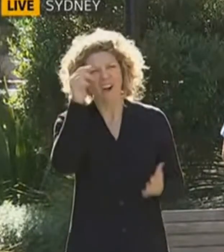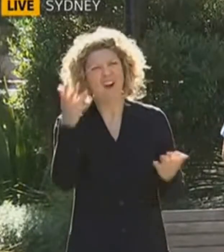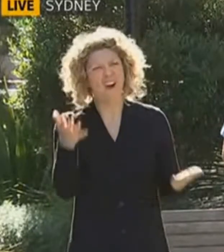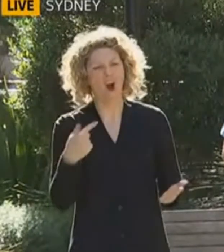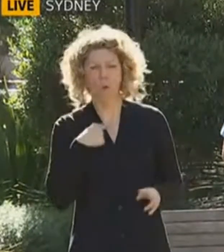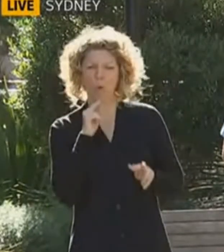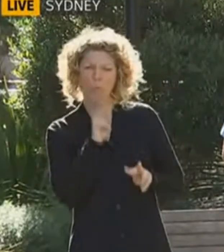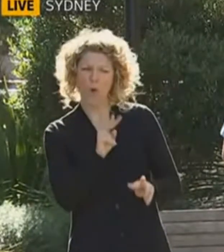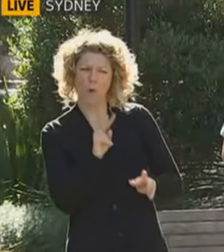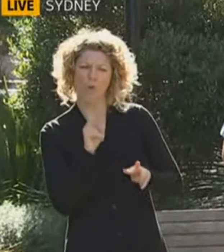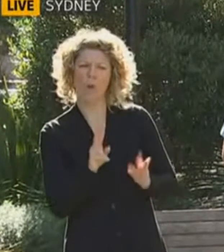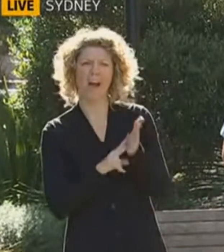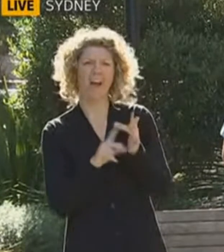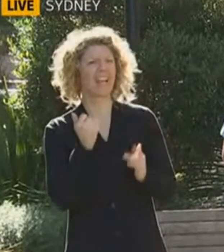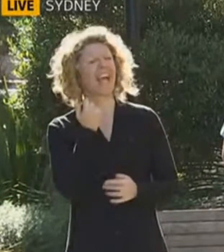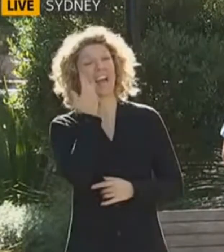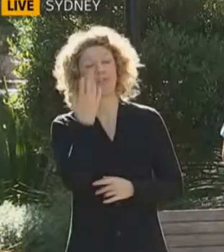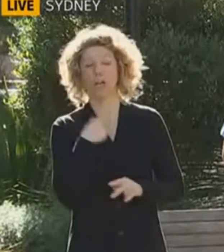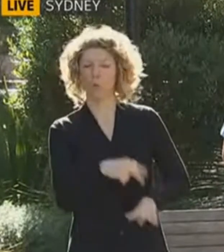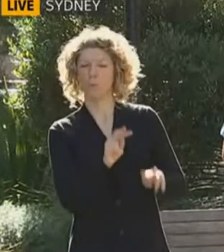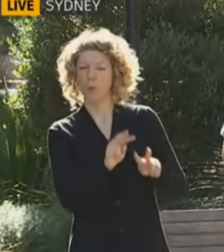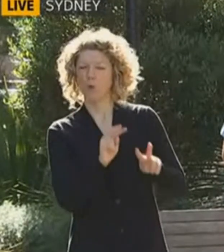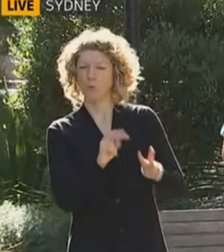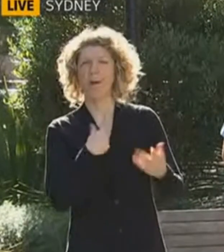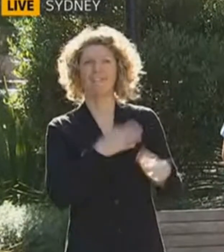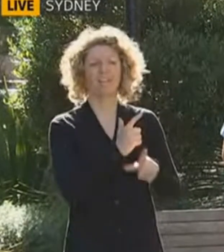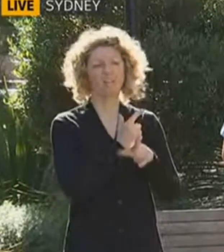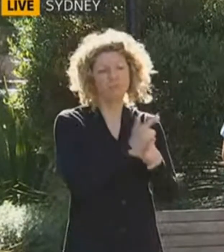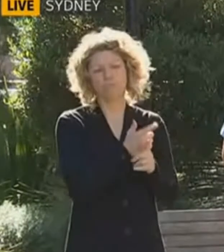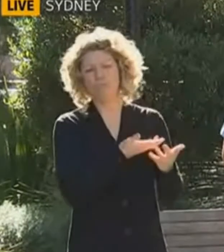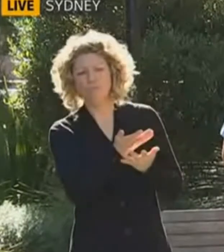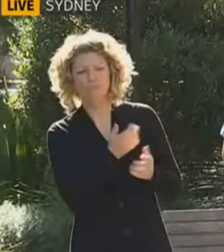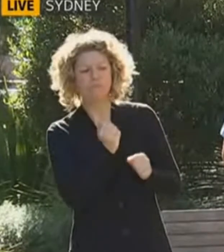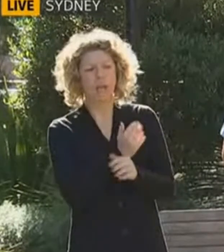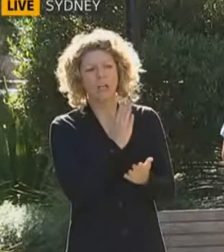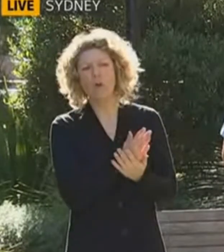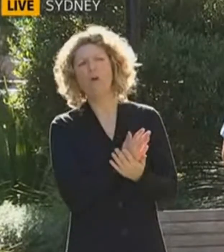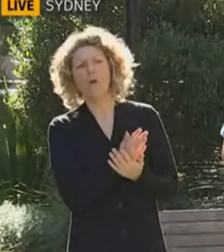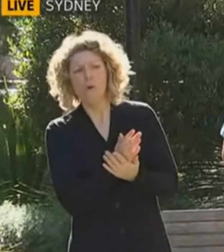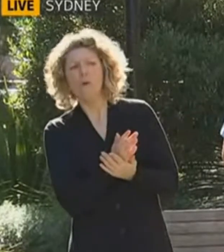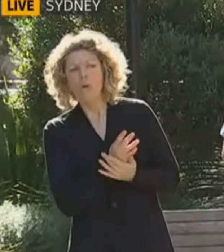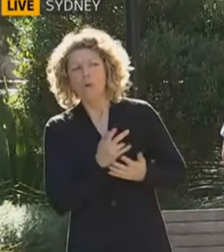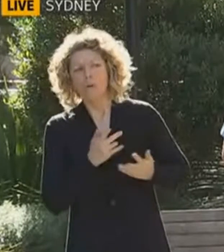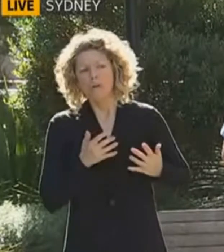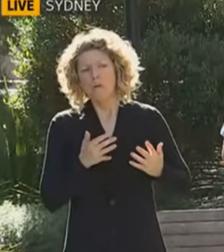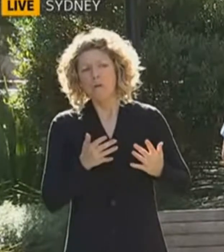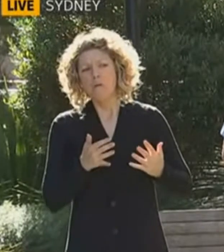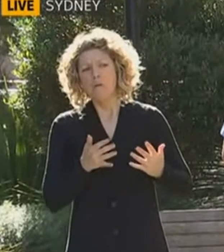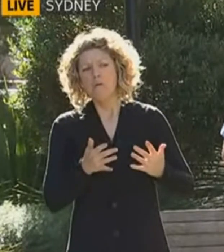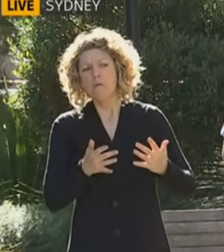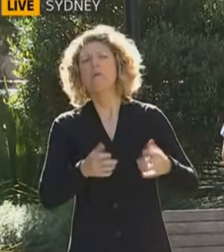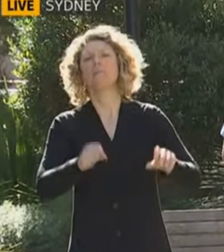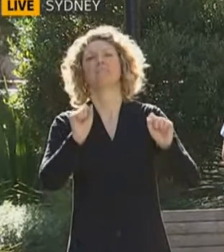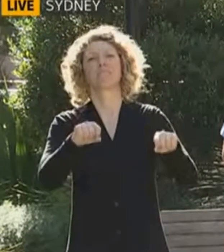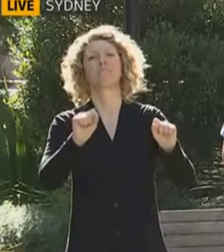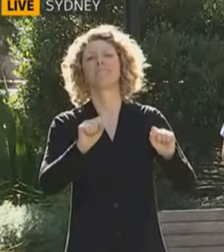Victorian situation daily. The Health Minister, Dr. Chan, and I have been in daily communication with what's going on. And obviously, based on health advice this morning, we've